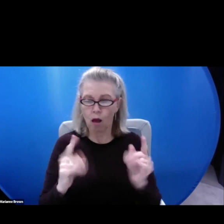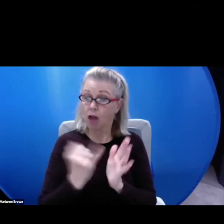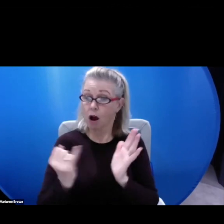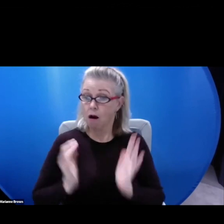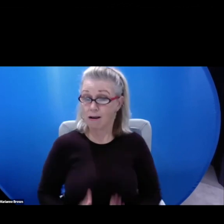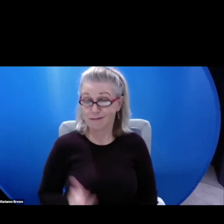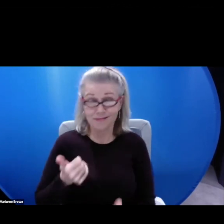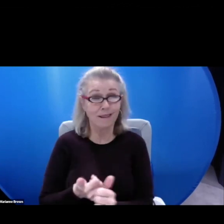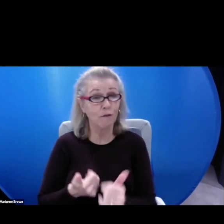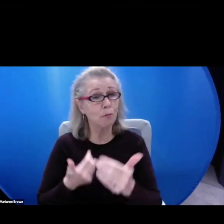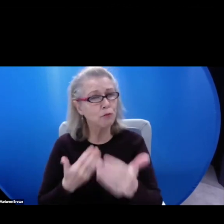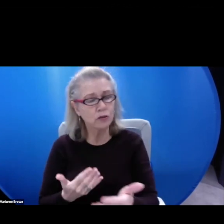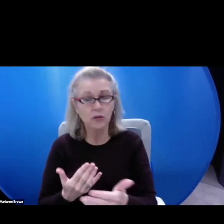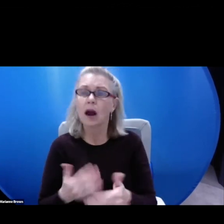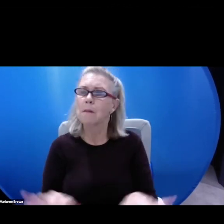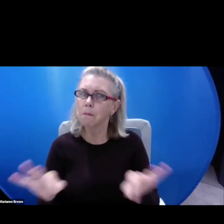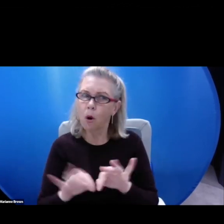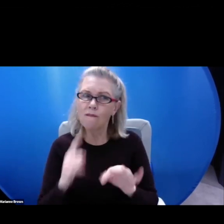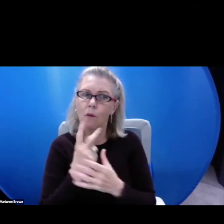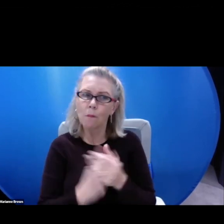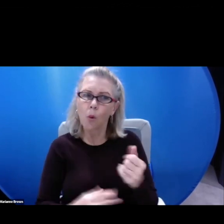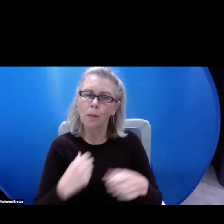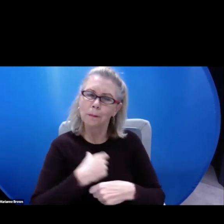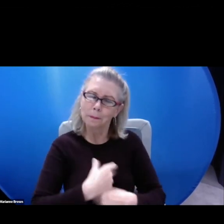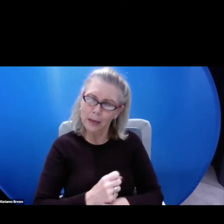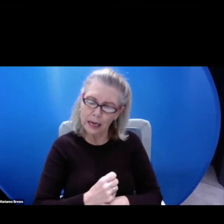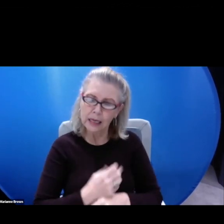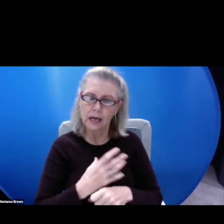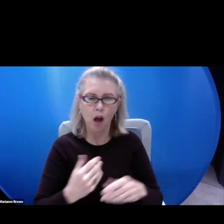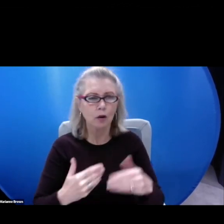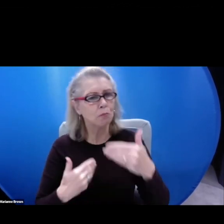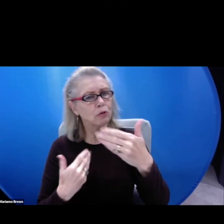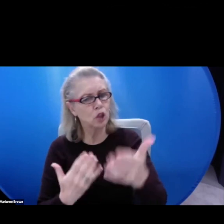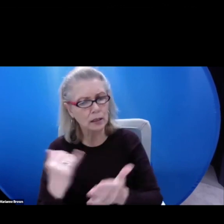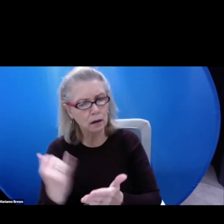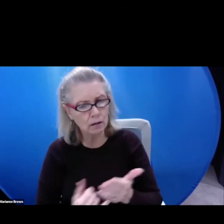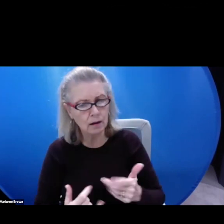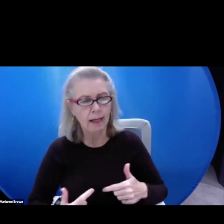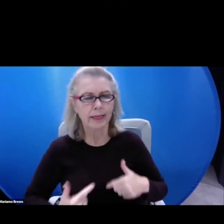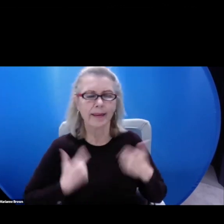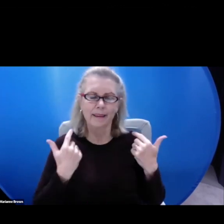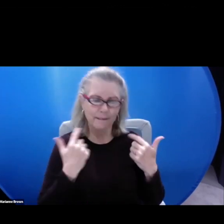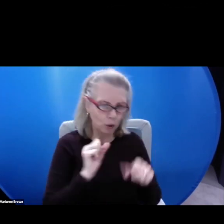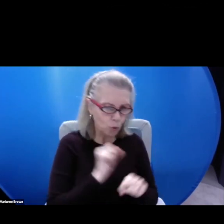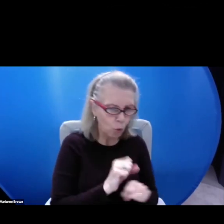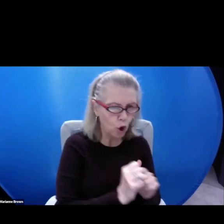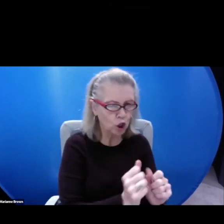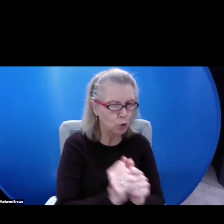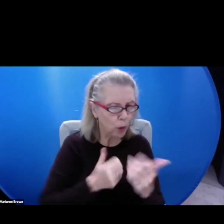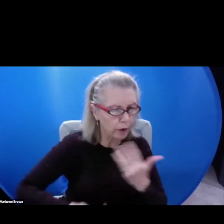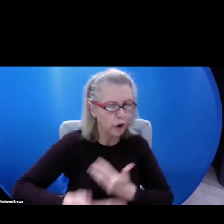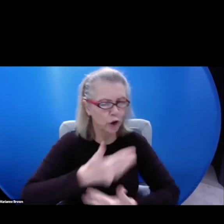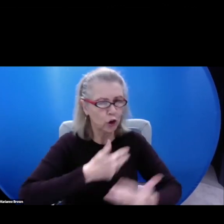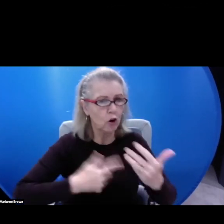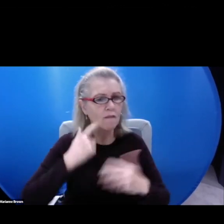of both making and presenting art, living and working together for different periods of time